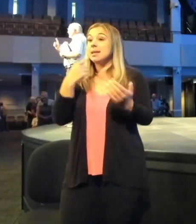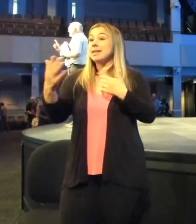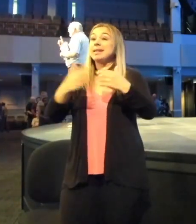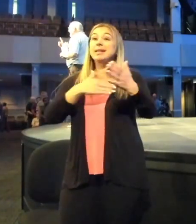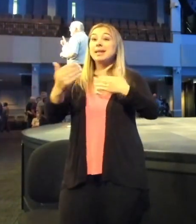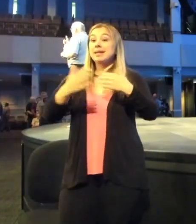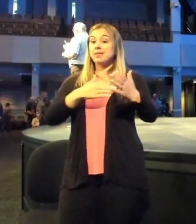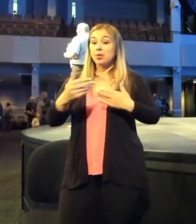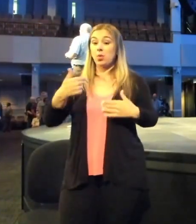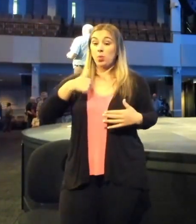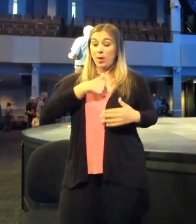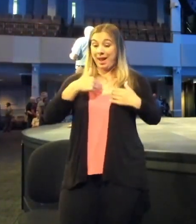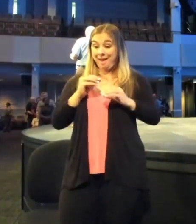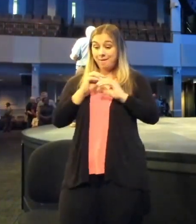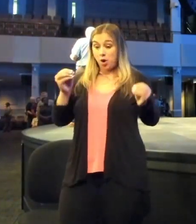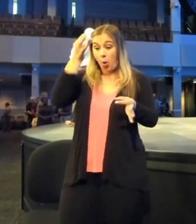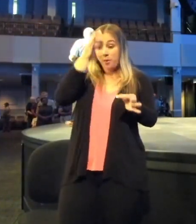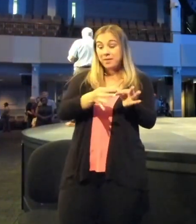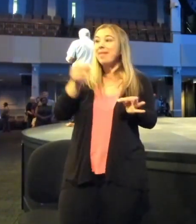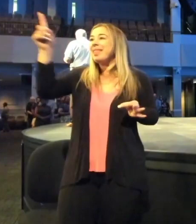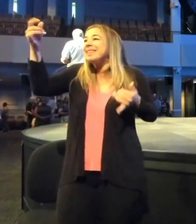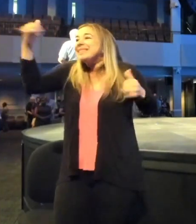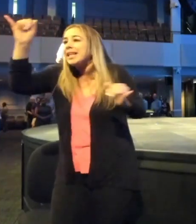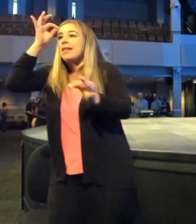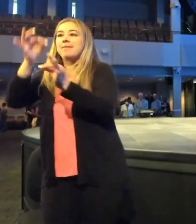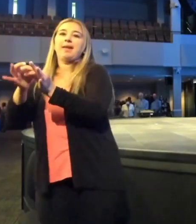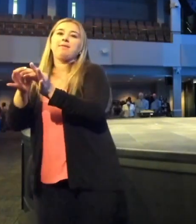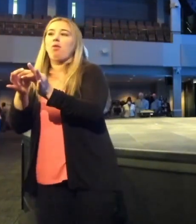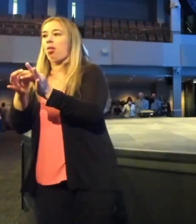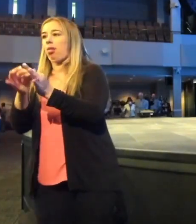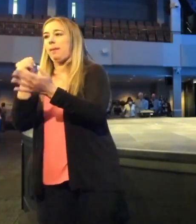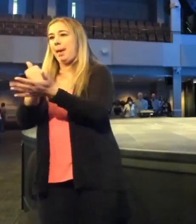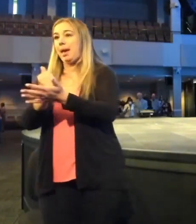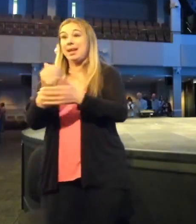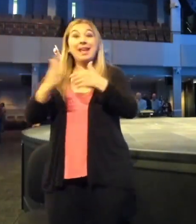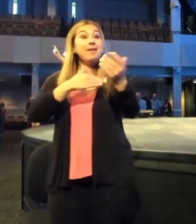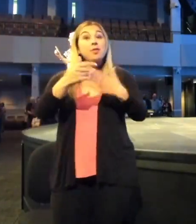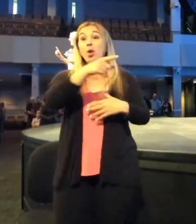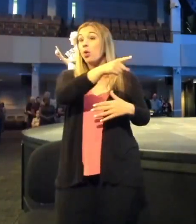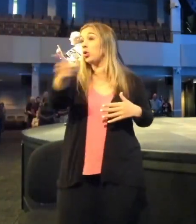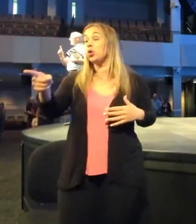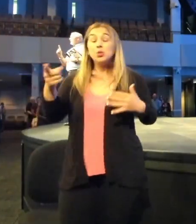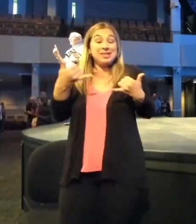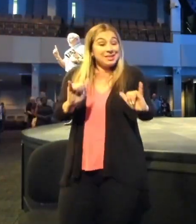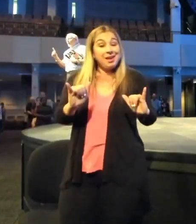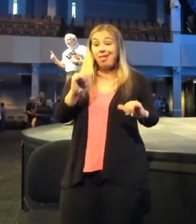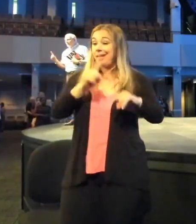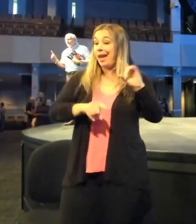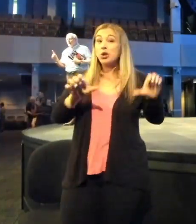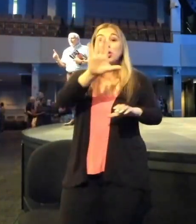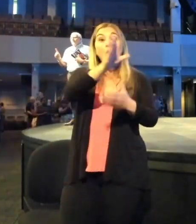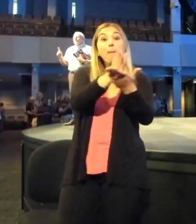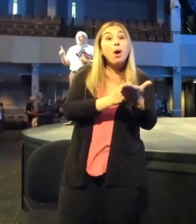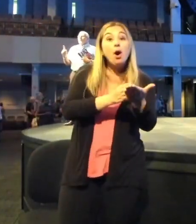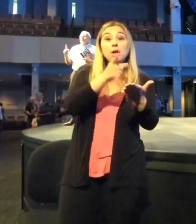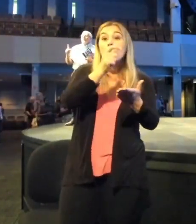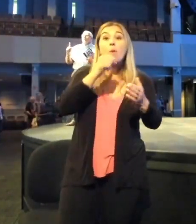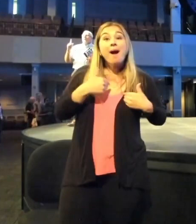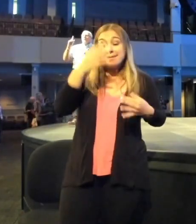when we are faithless, He is faithful. Amen. Even when you can't hold up your end of the bargain,